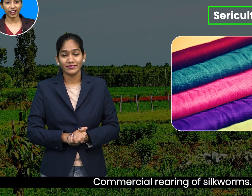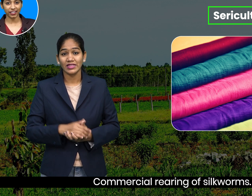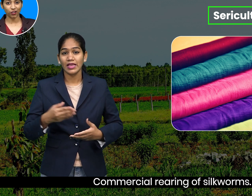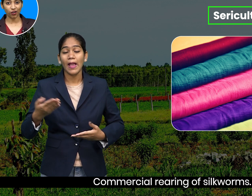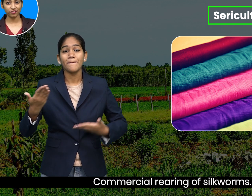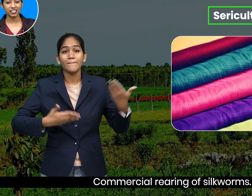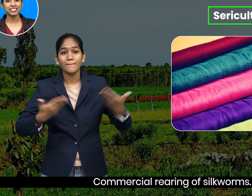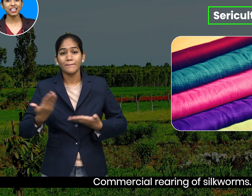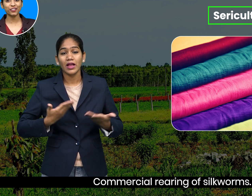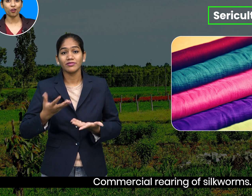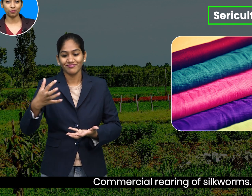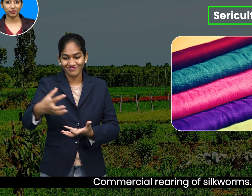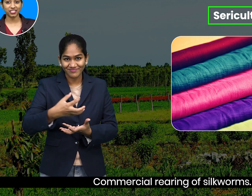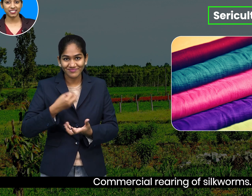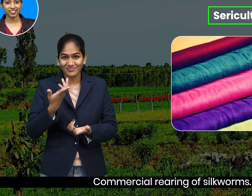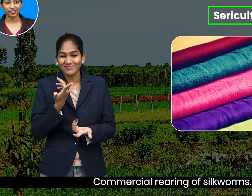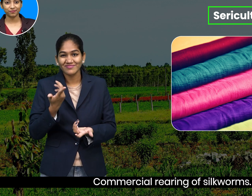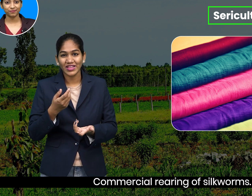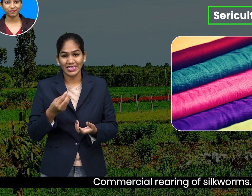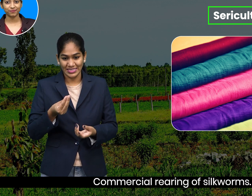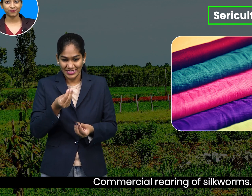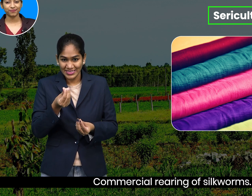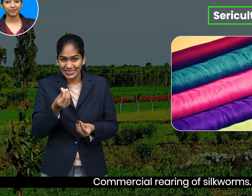commercial rearing of silkworms.